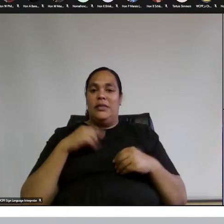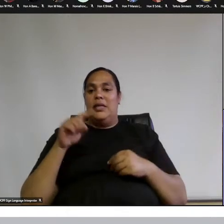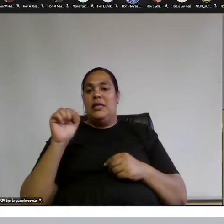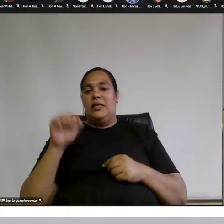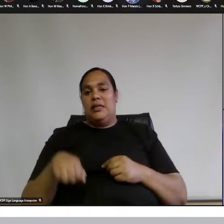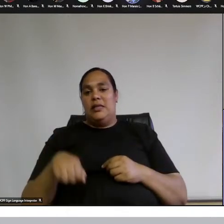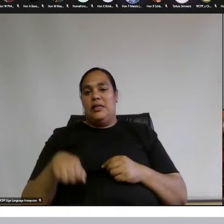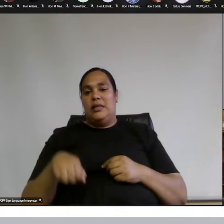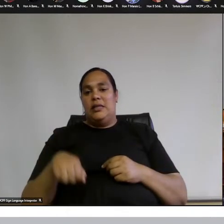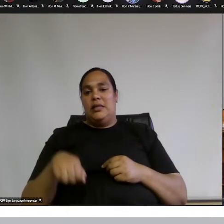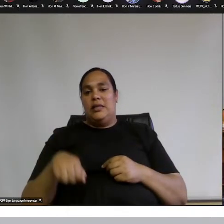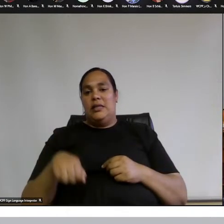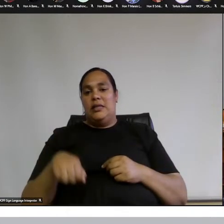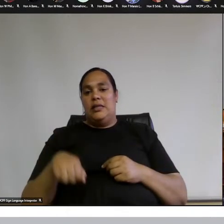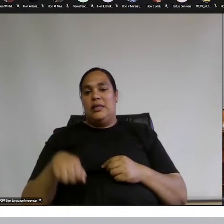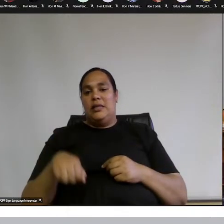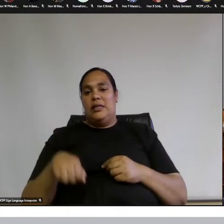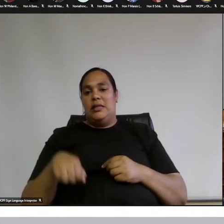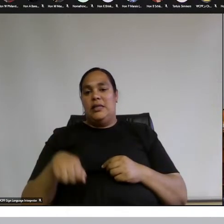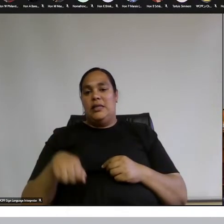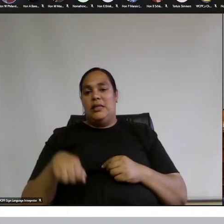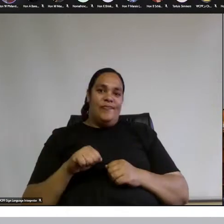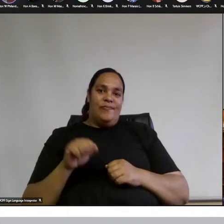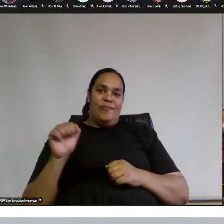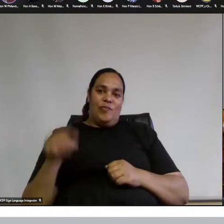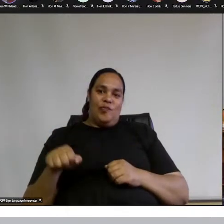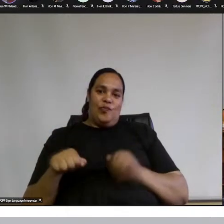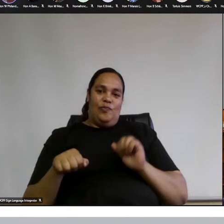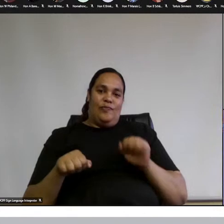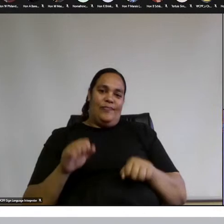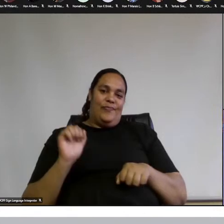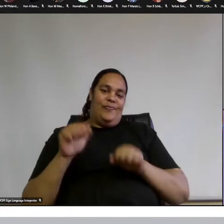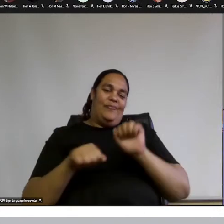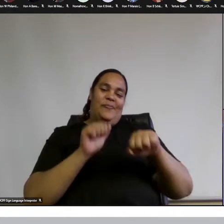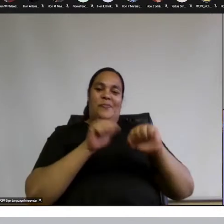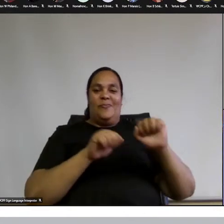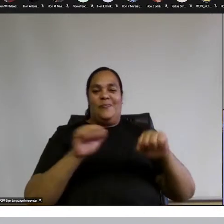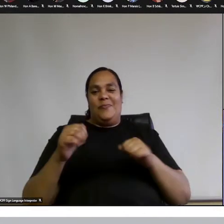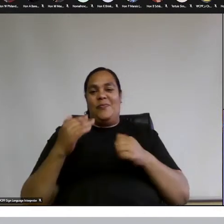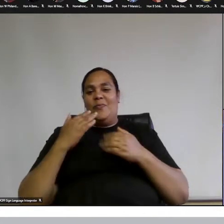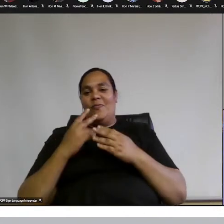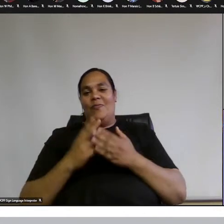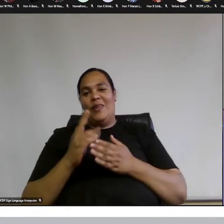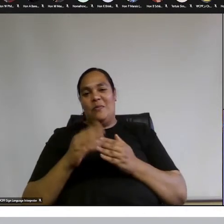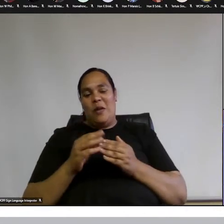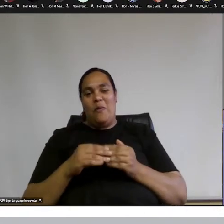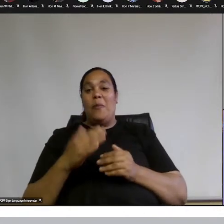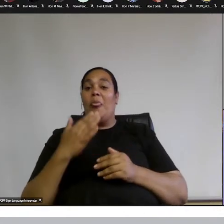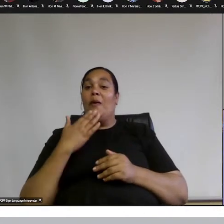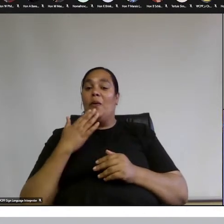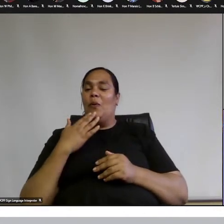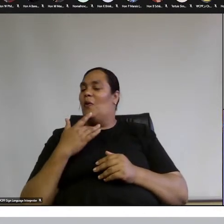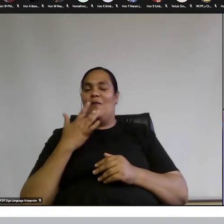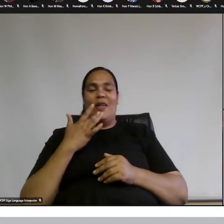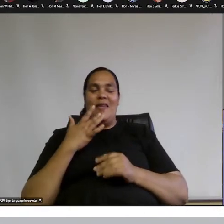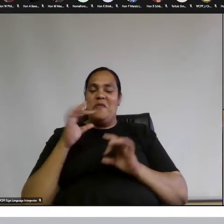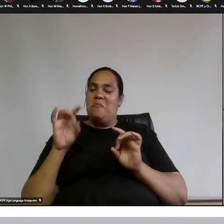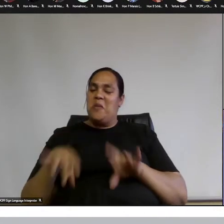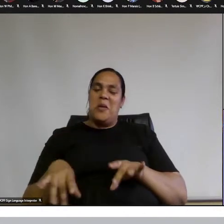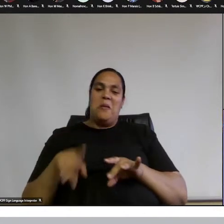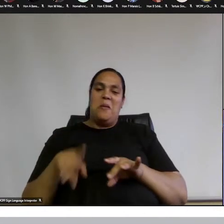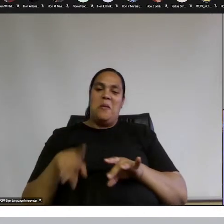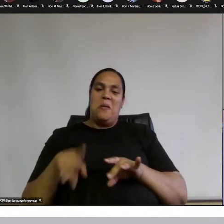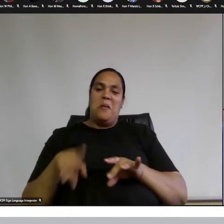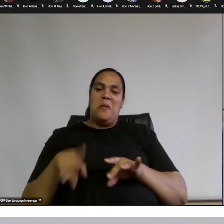yes. Yes. Yes. Yes. Yes. Yes. Thank you, honourable members. Those not in favour of